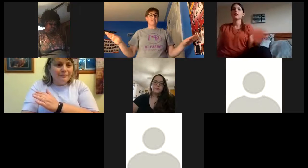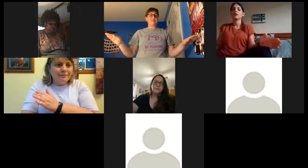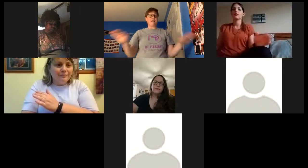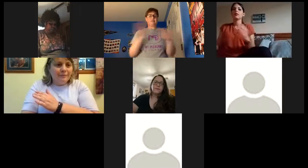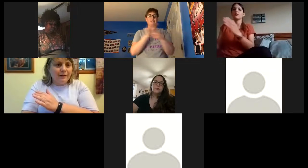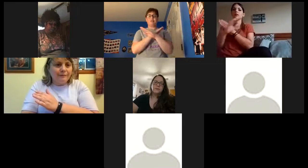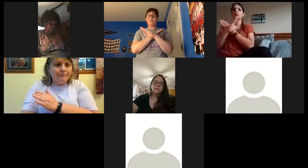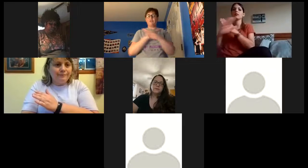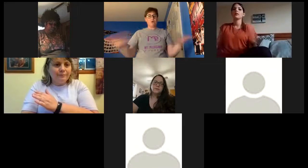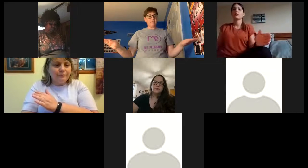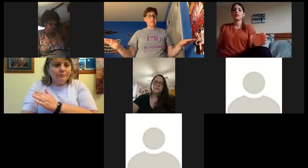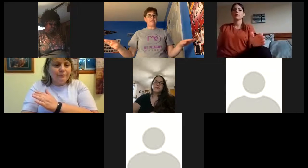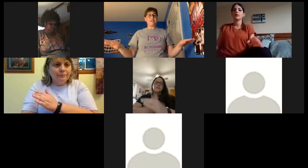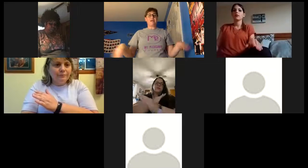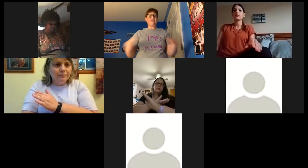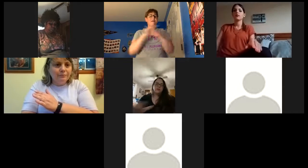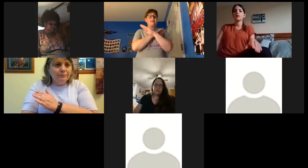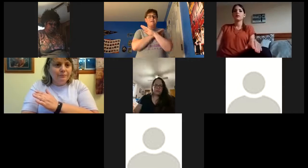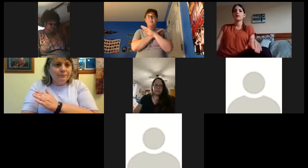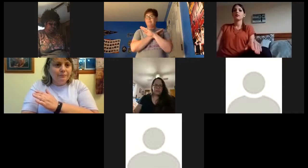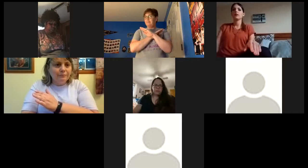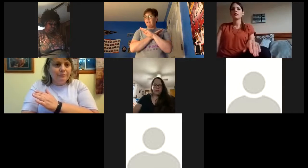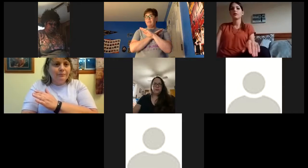canceling something out. You know, you don't need to do that.